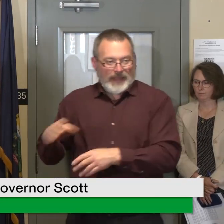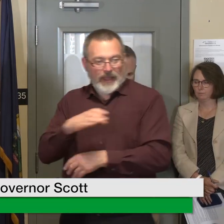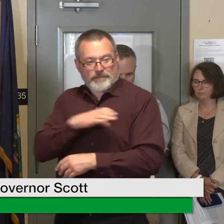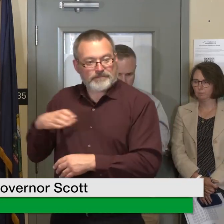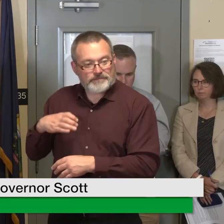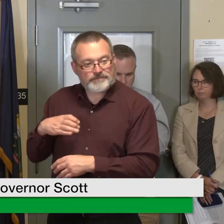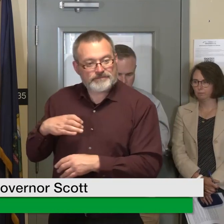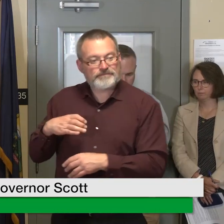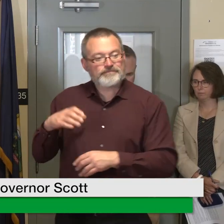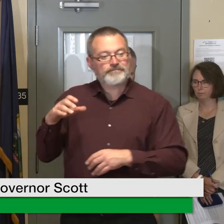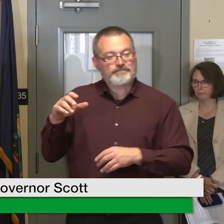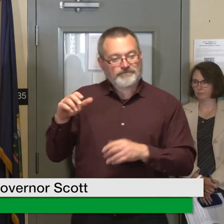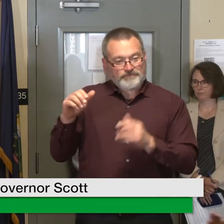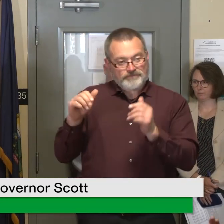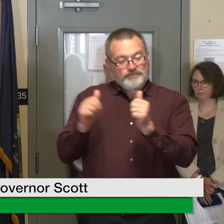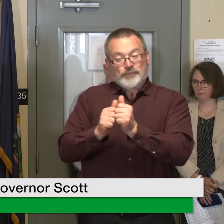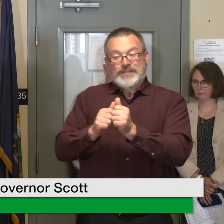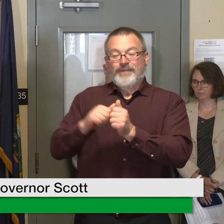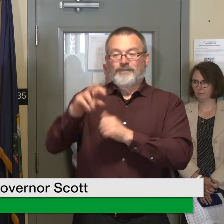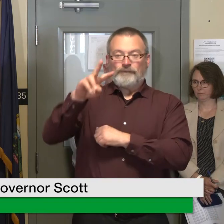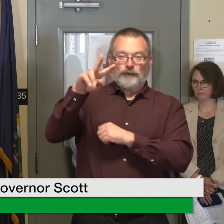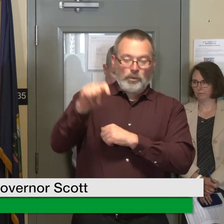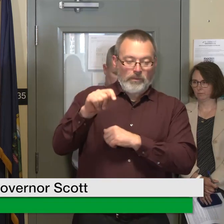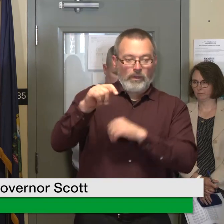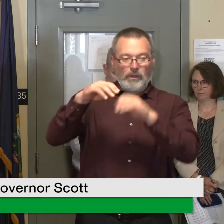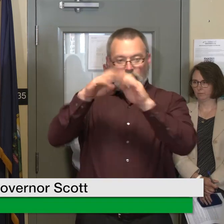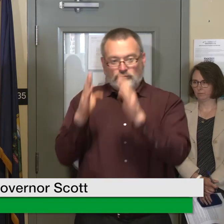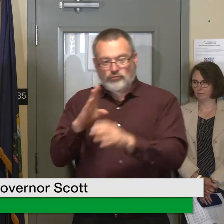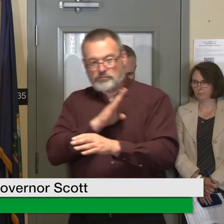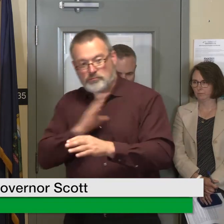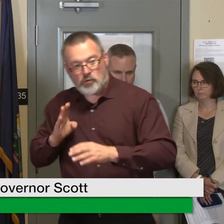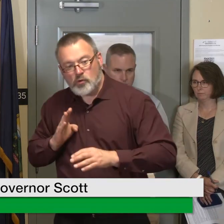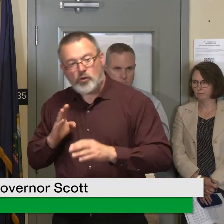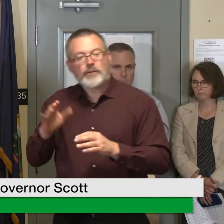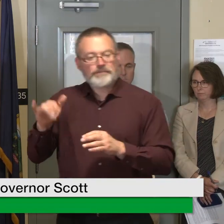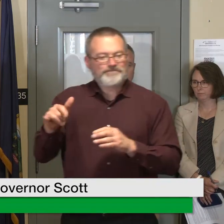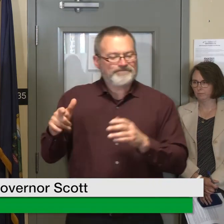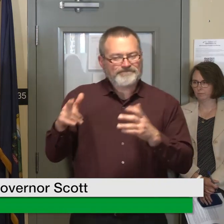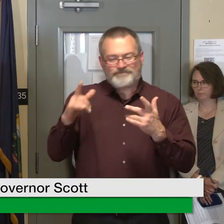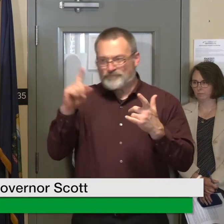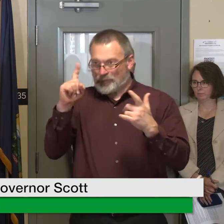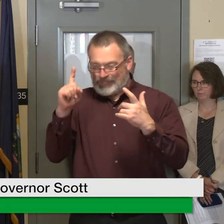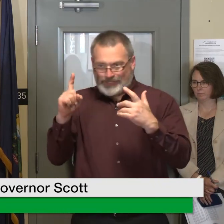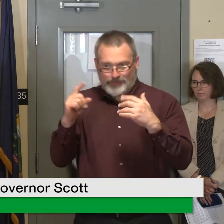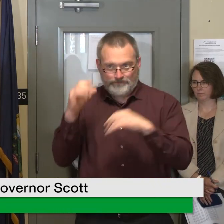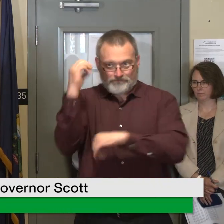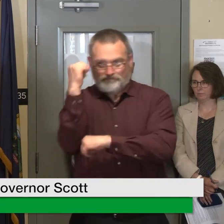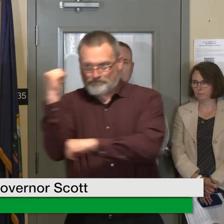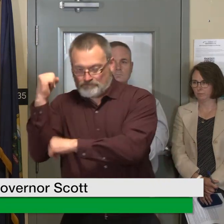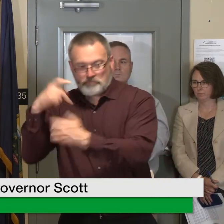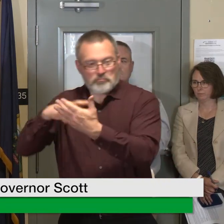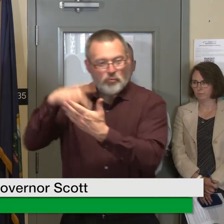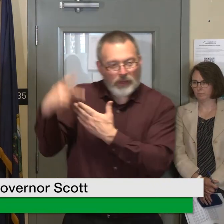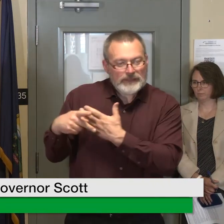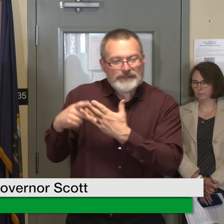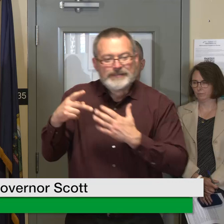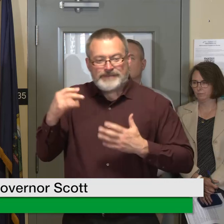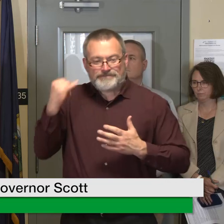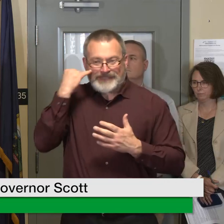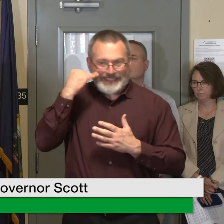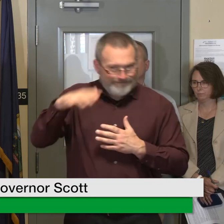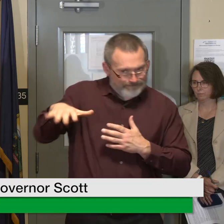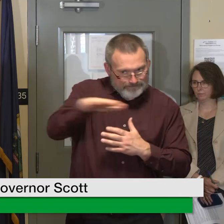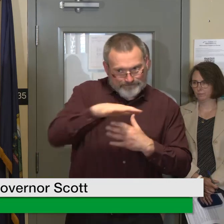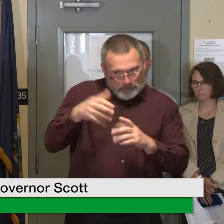and others to look at specific resilience projects, particularly flood impacted communities could